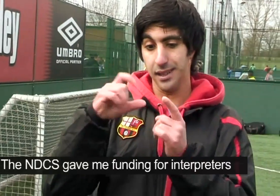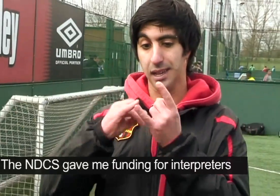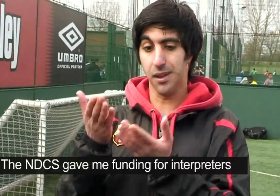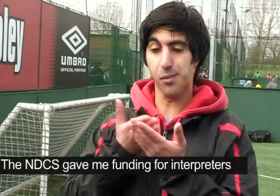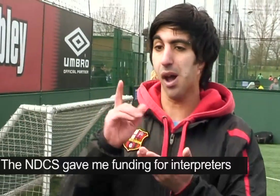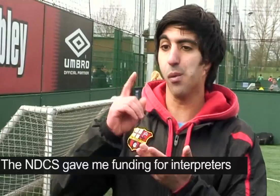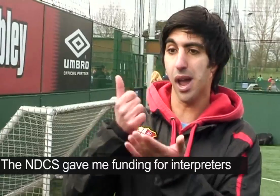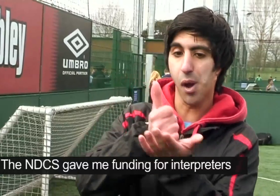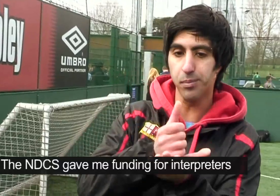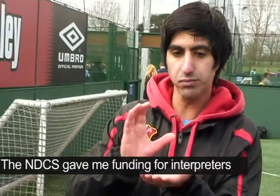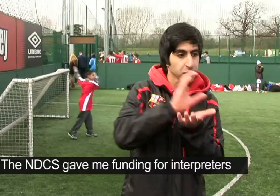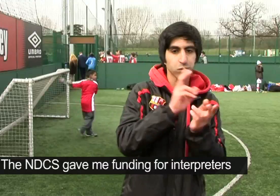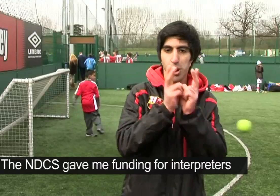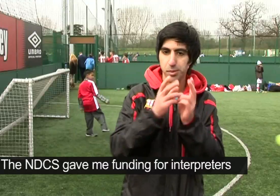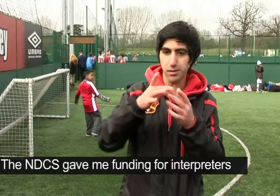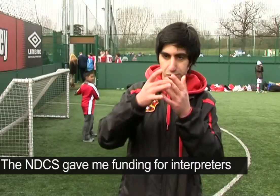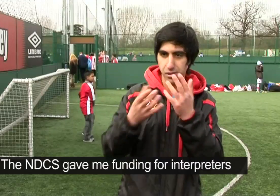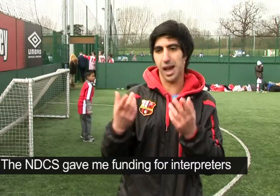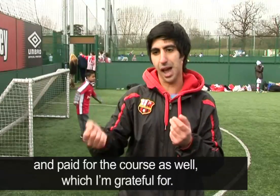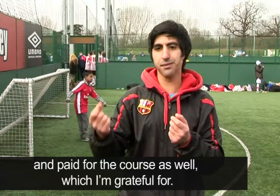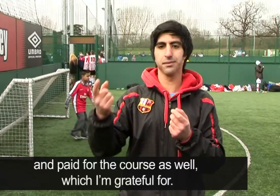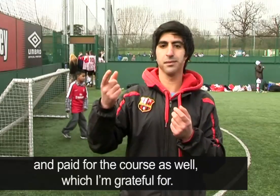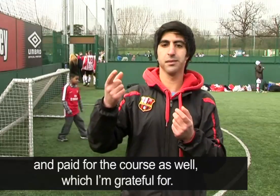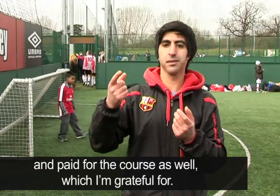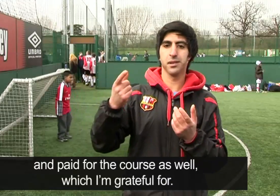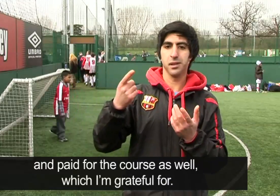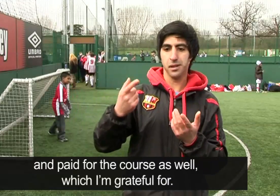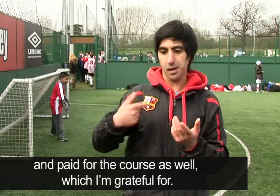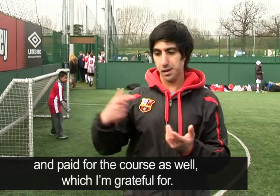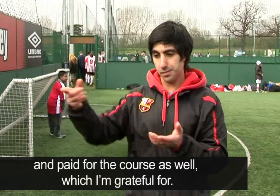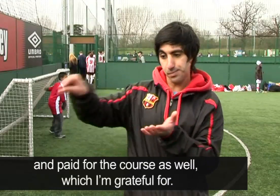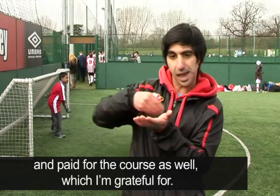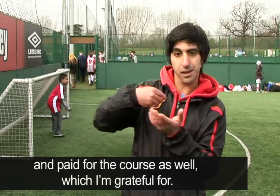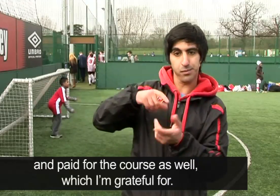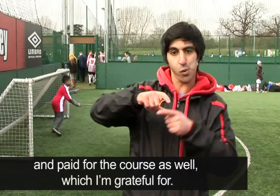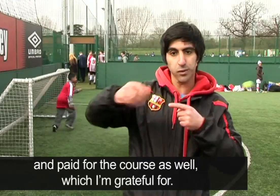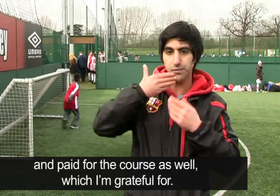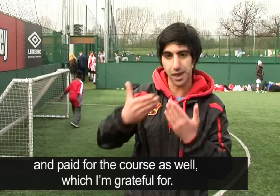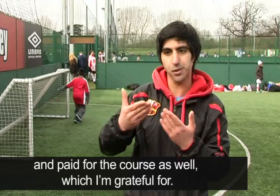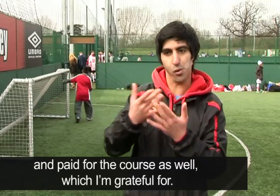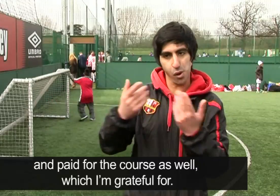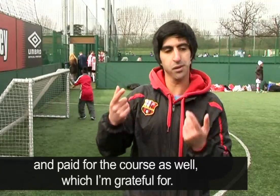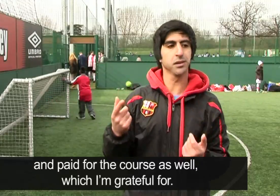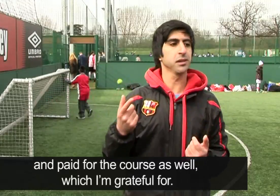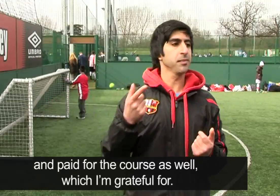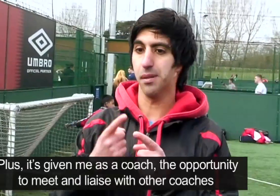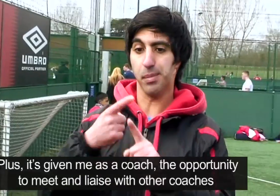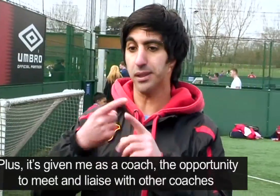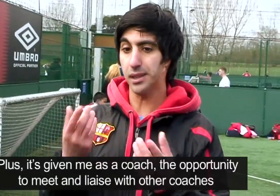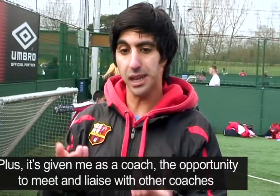The NDCS gave me funding for interpreters and paid for the course as well, which I'm grateful for. Plus, it's given